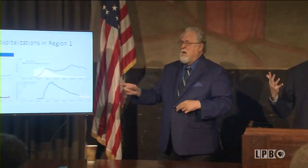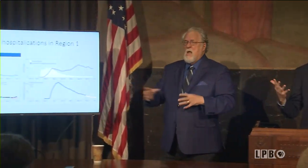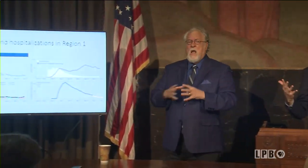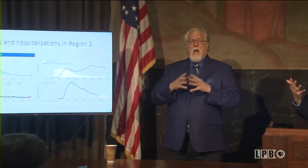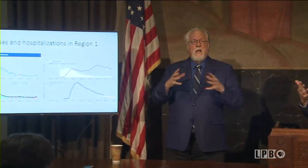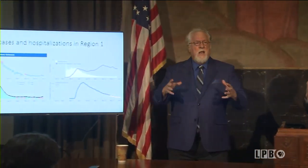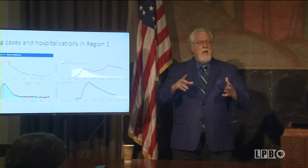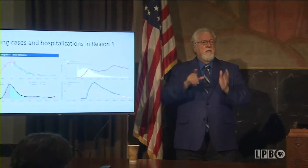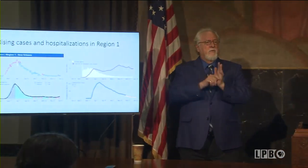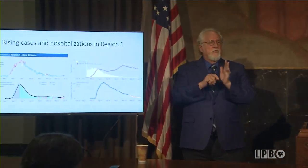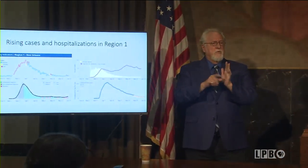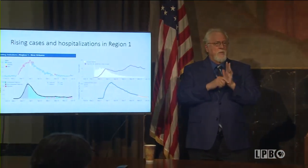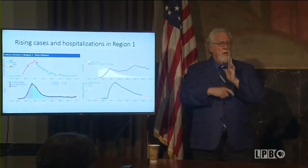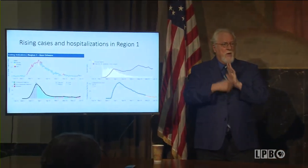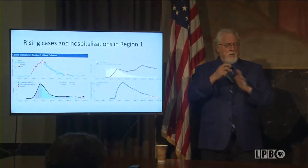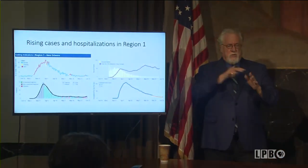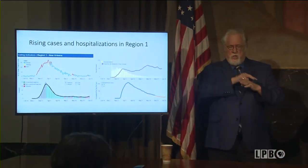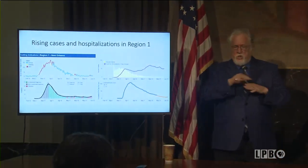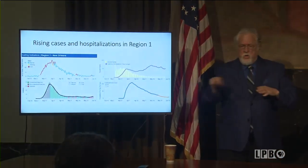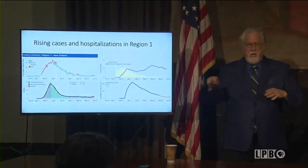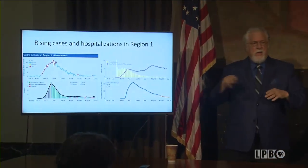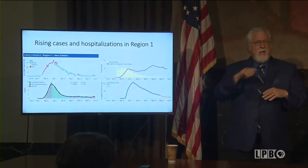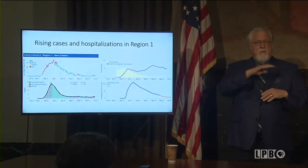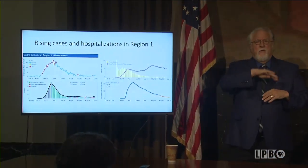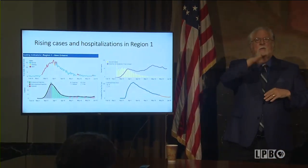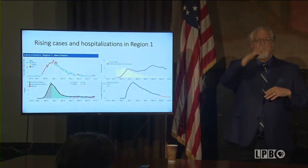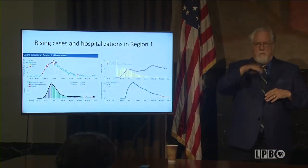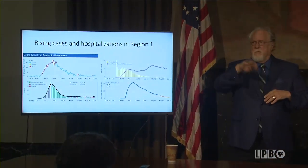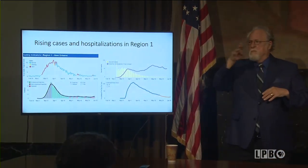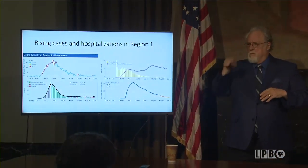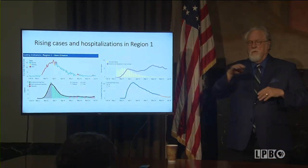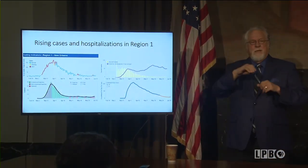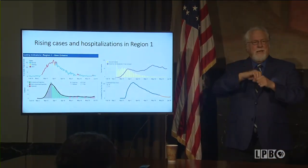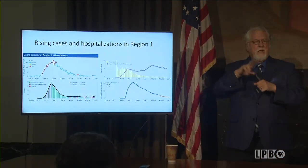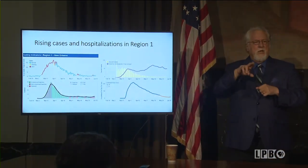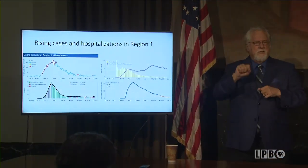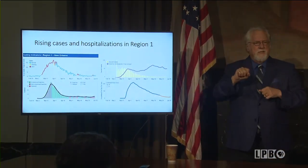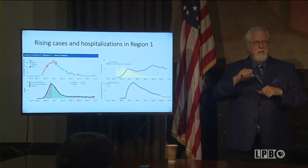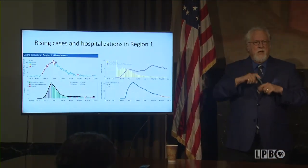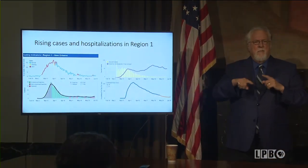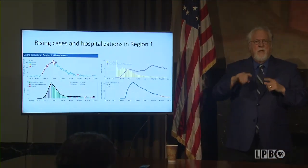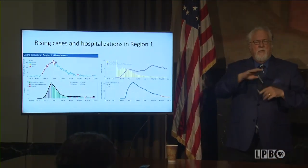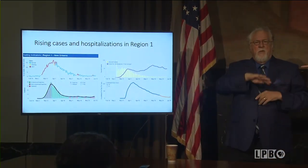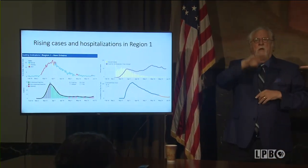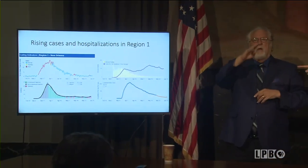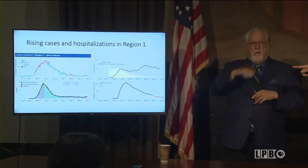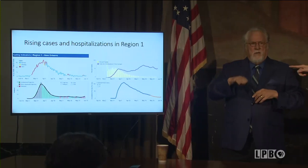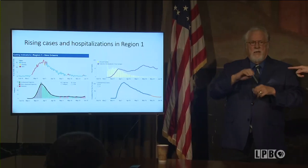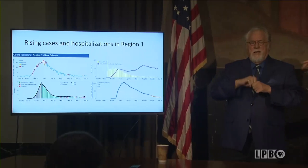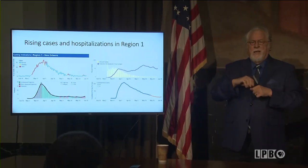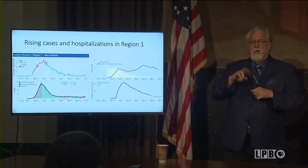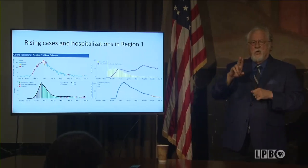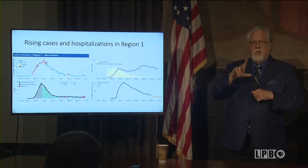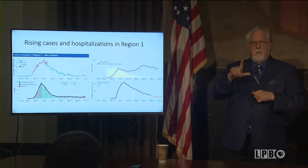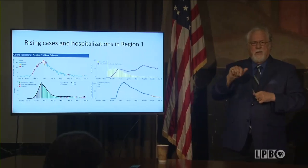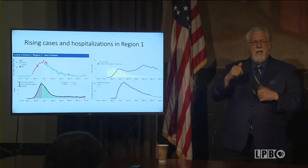of news articles written that look at the epi curves across the United States. And what always strikes me about the epi curve for Louisiana is that we have this really